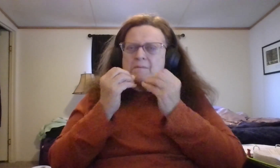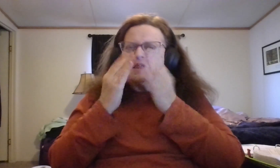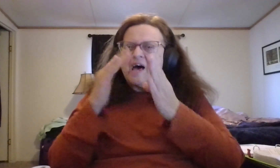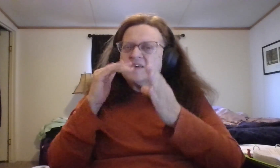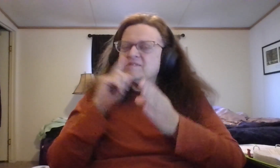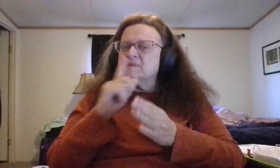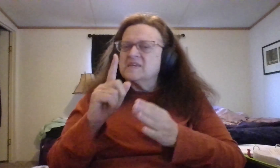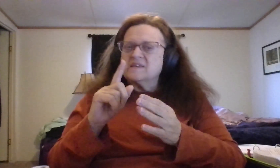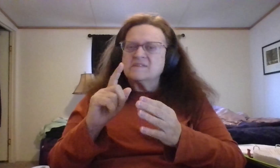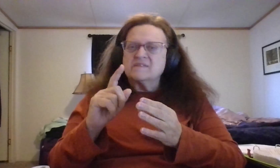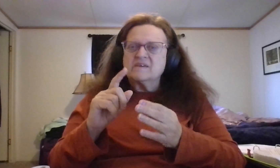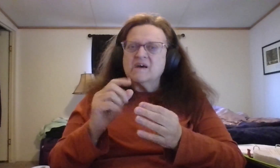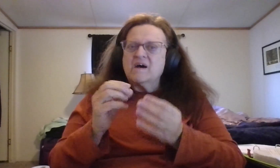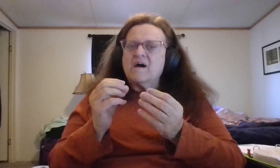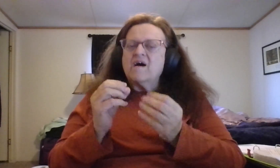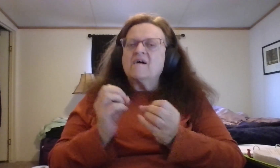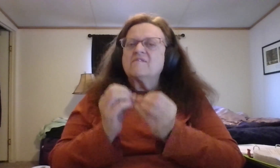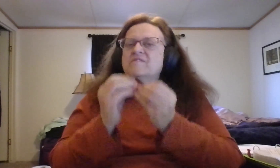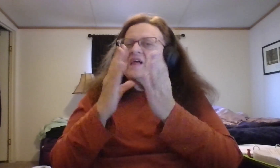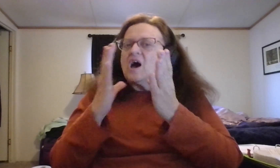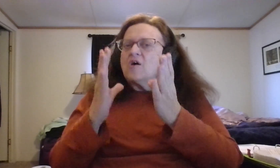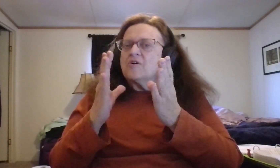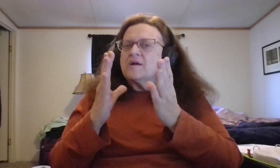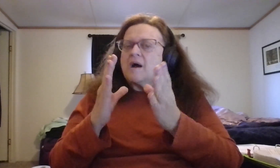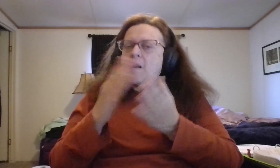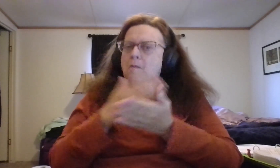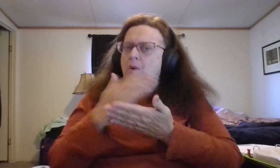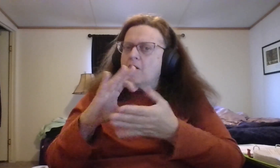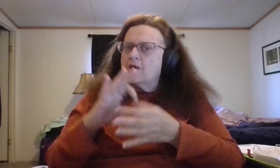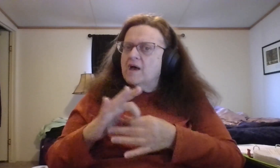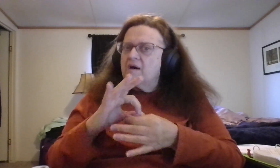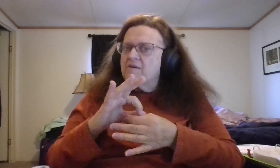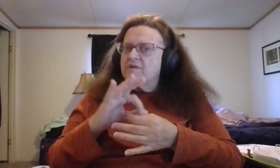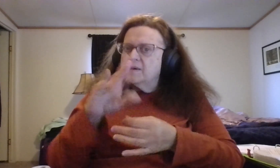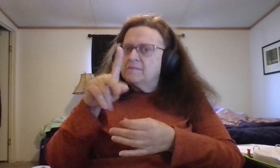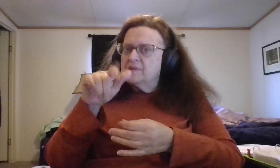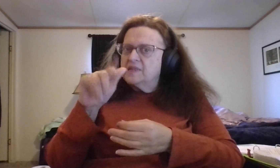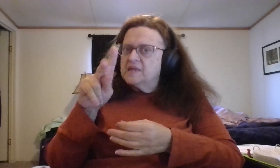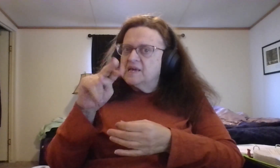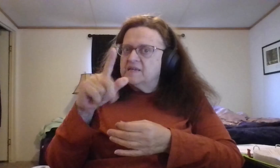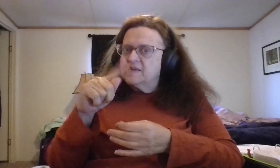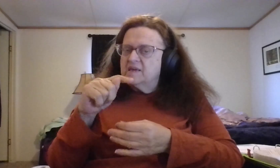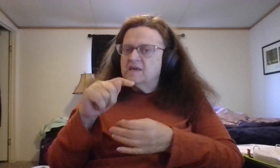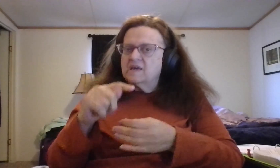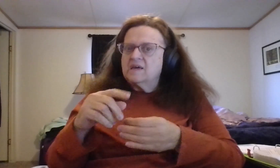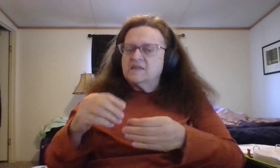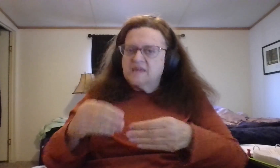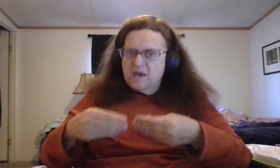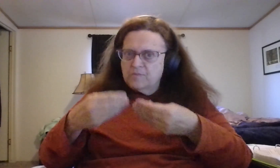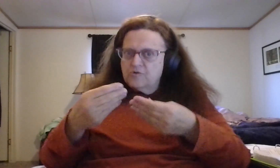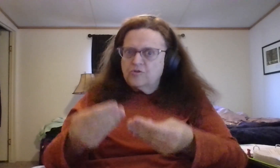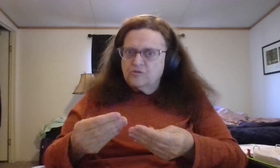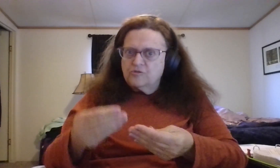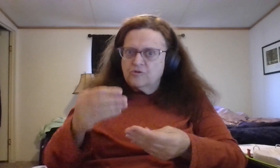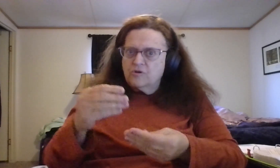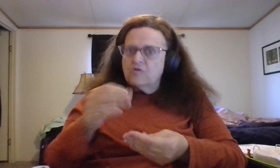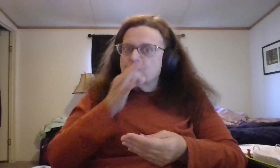flowering part of a plant that will eventually produce fruit or seeds.